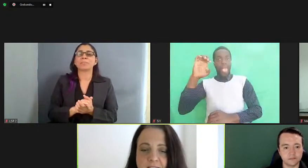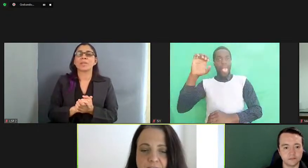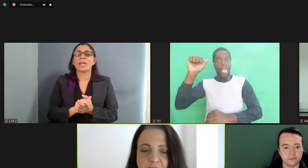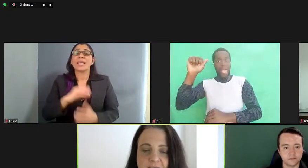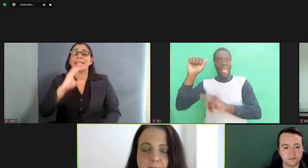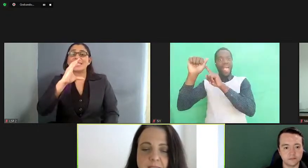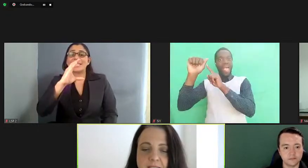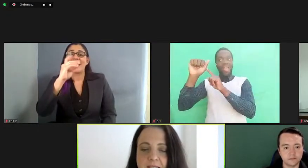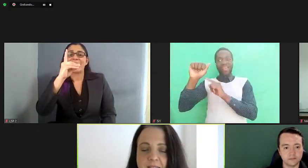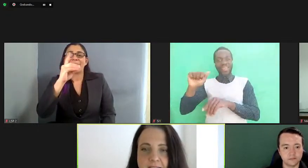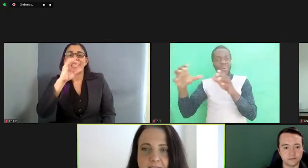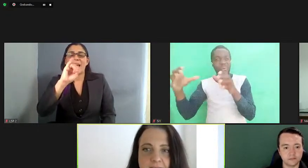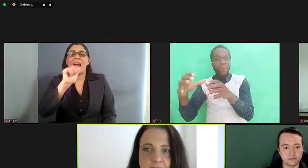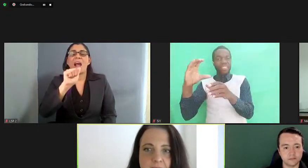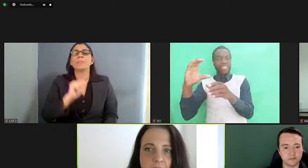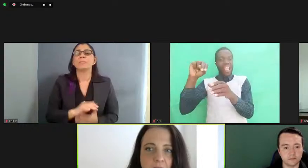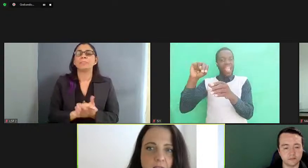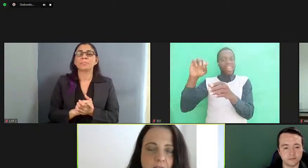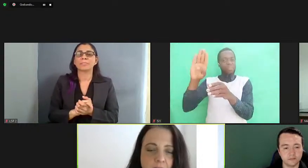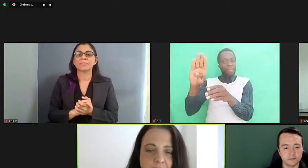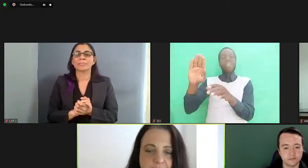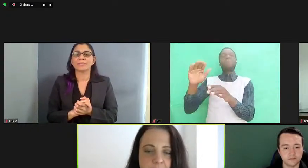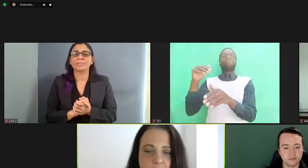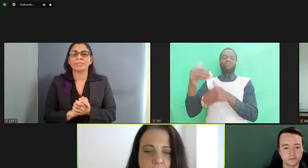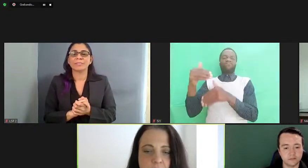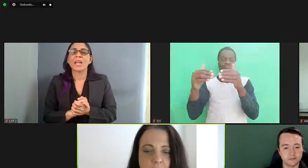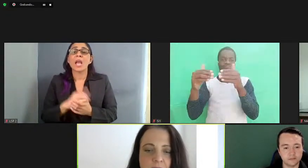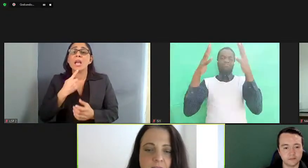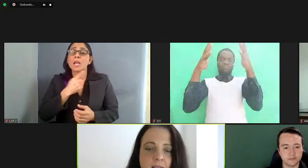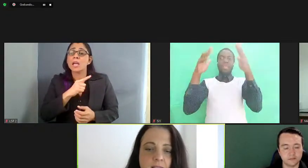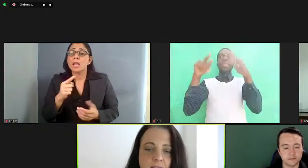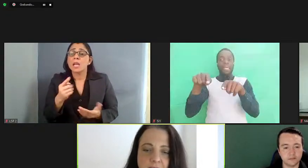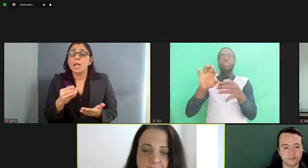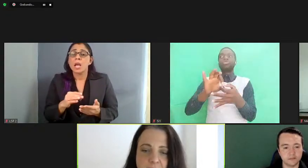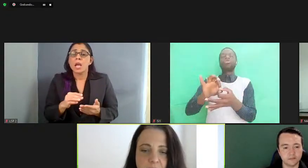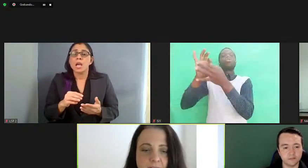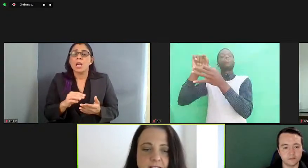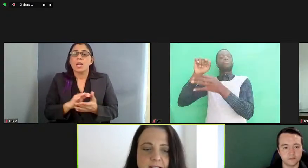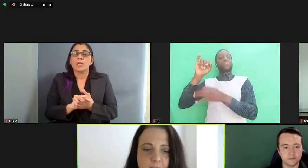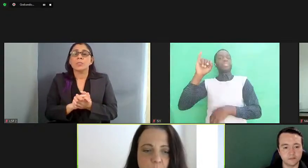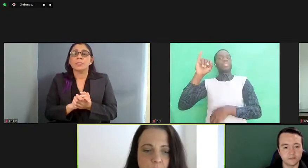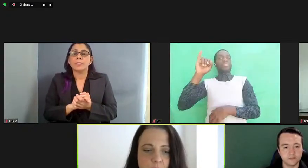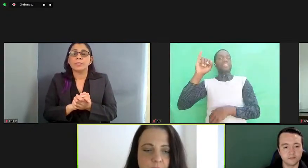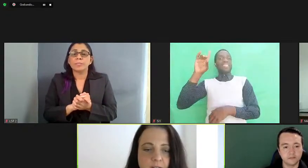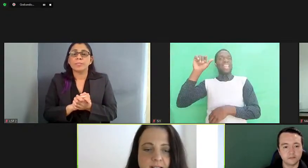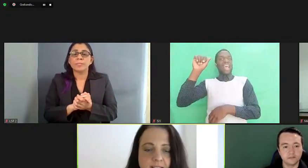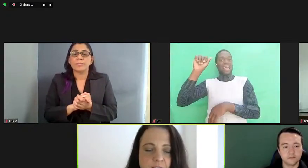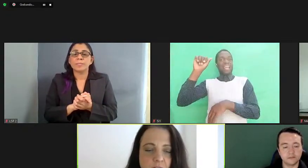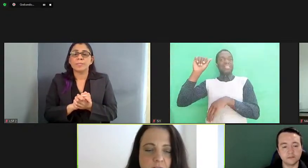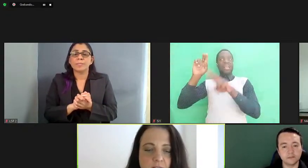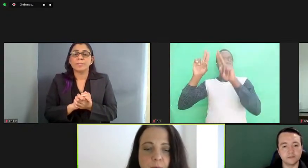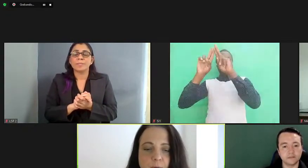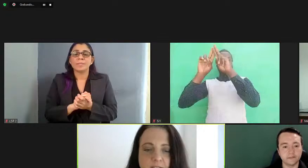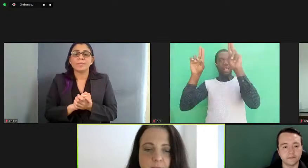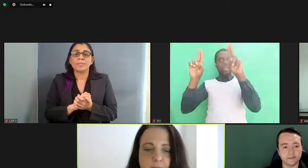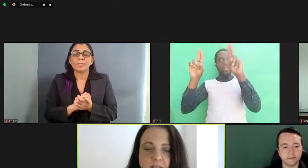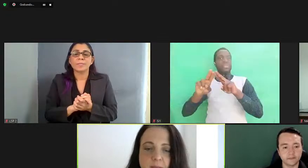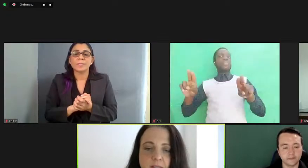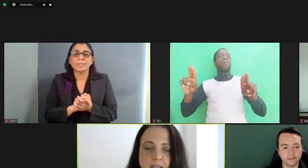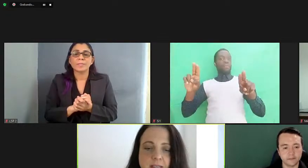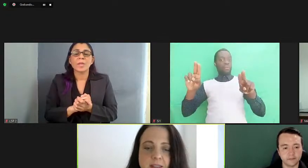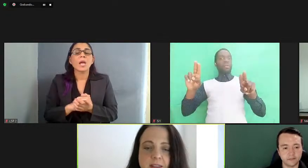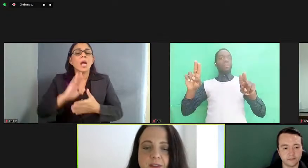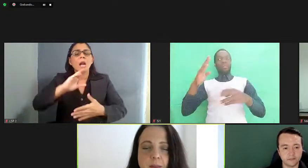the international disability alliance ida the latin american network of organizations of persons with